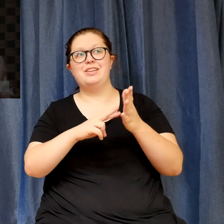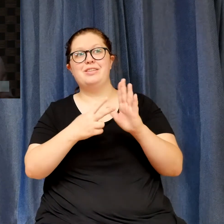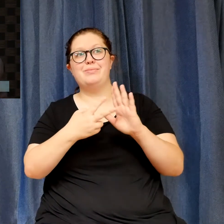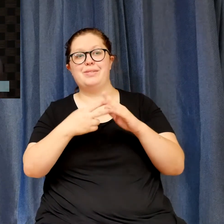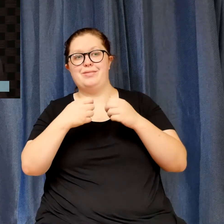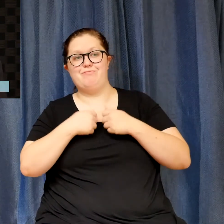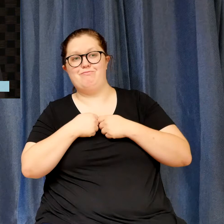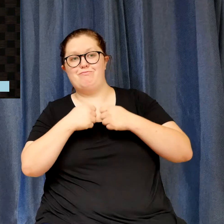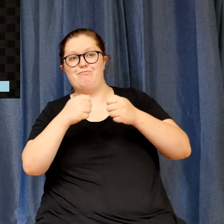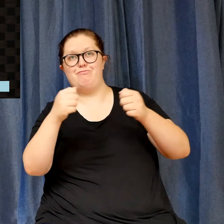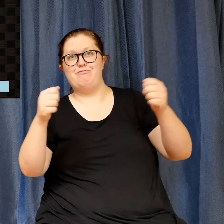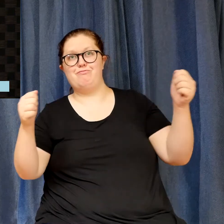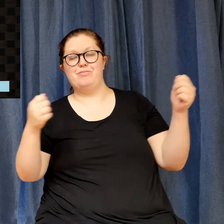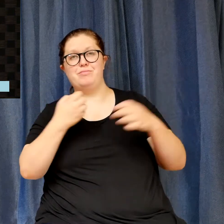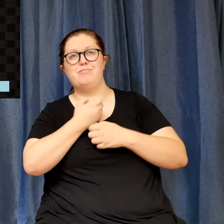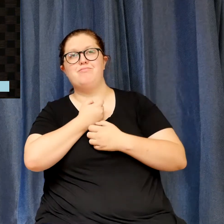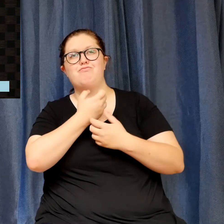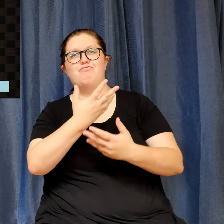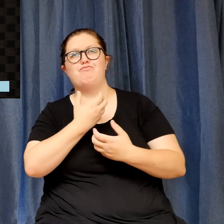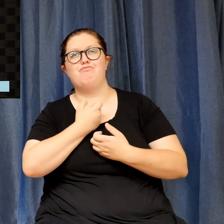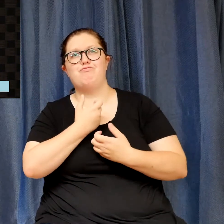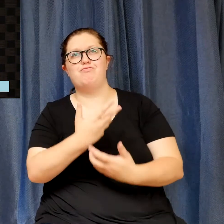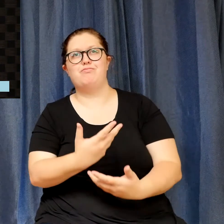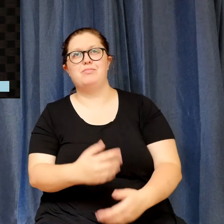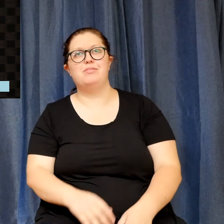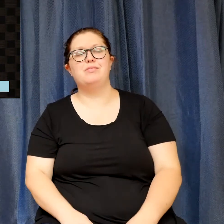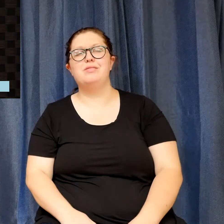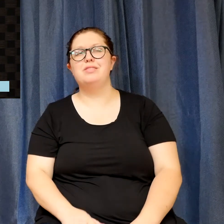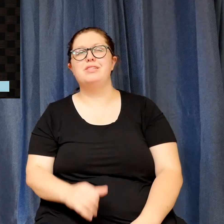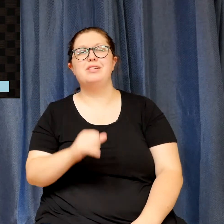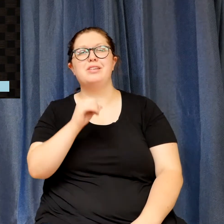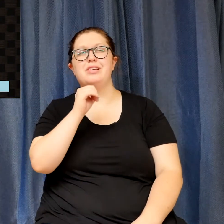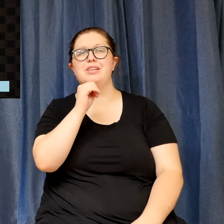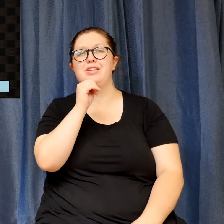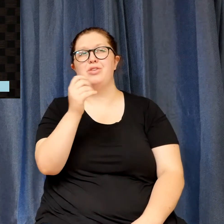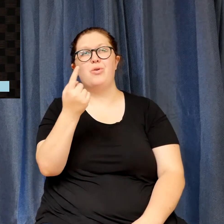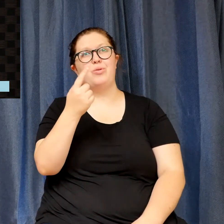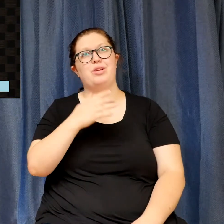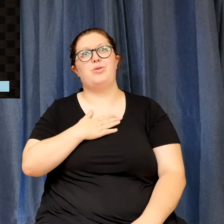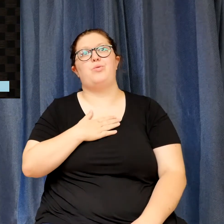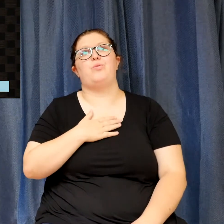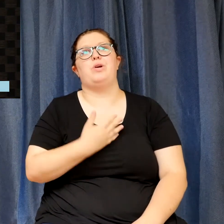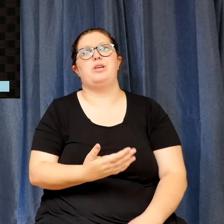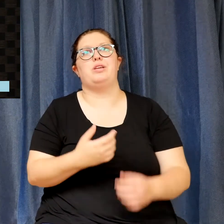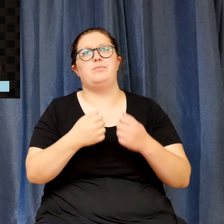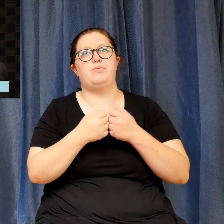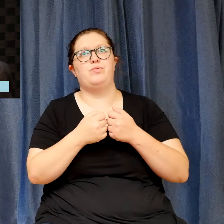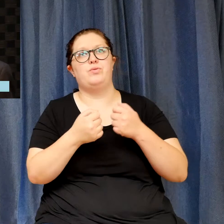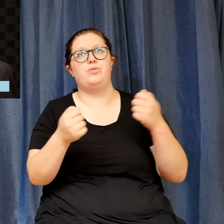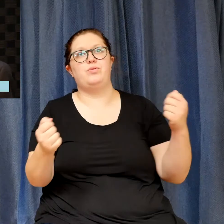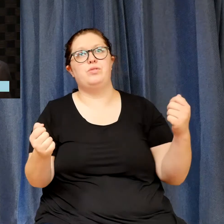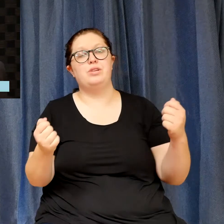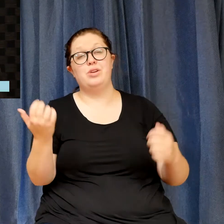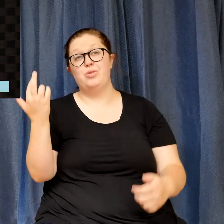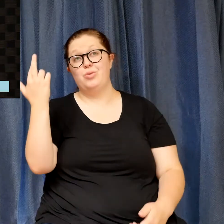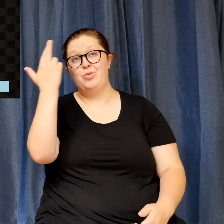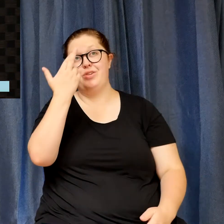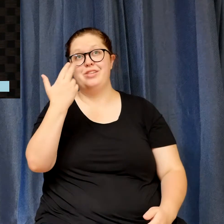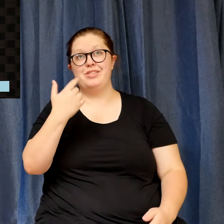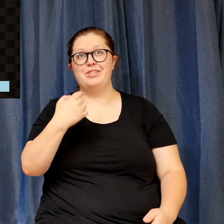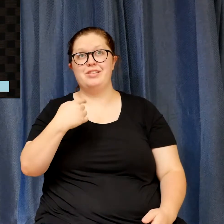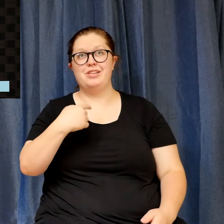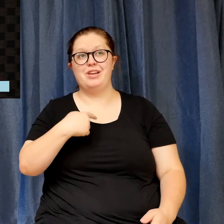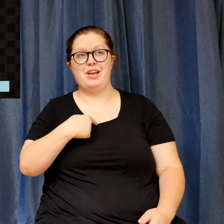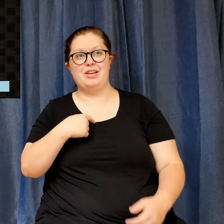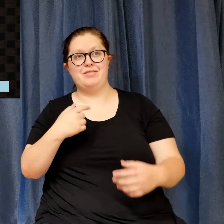for vulnerability. I wasn't always willing to be vulnerable. That's why I was awash in a sea of